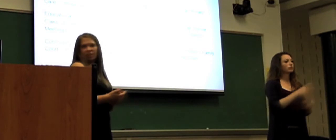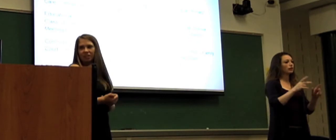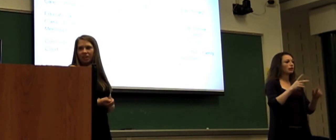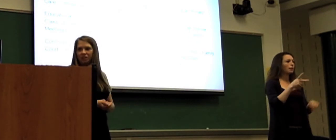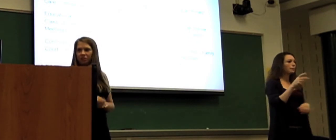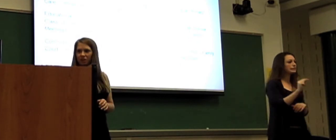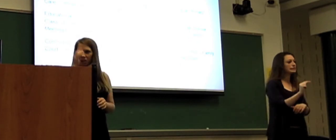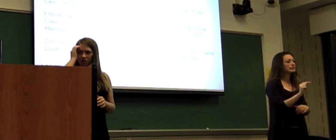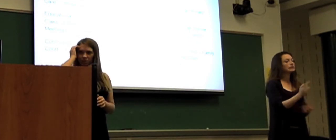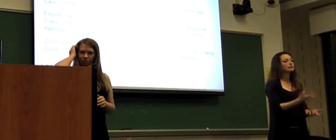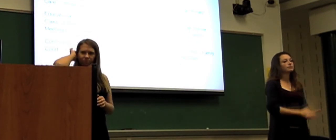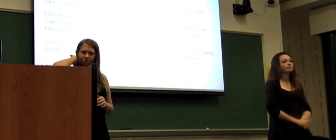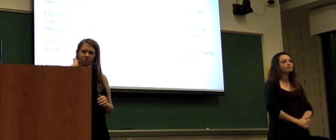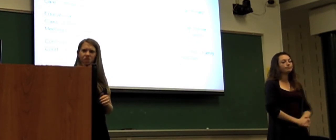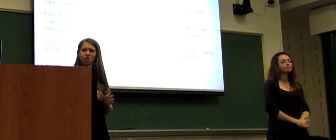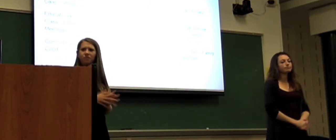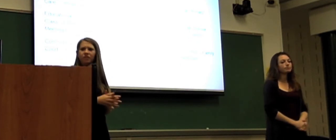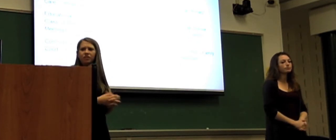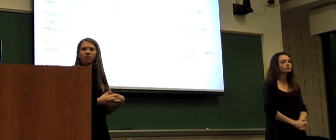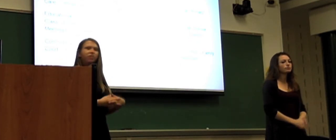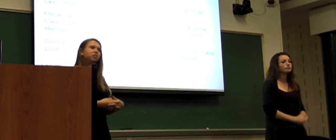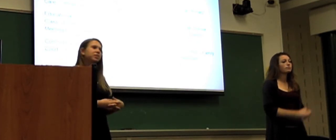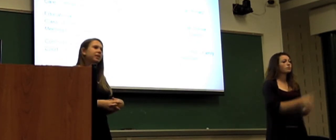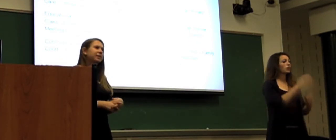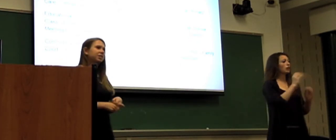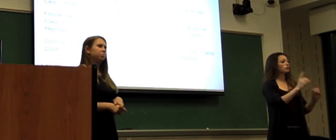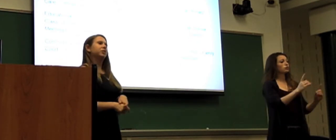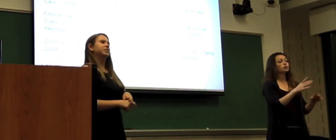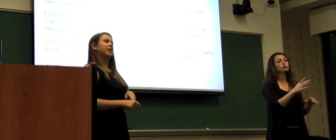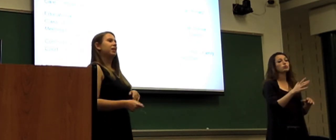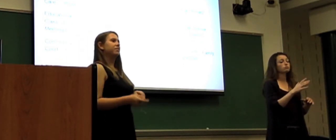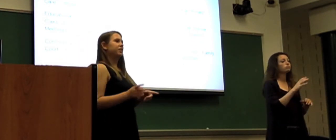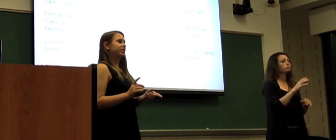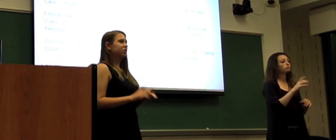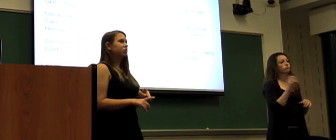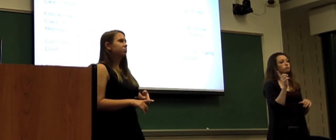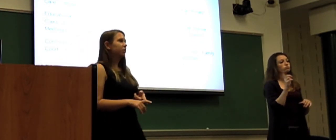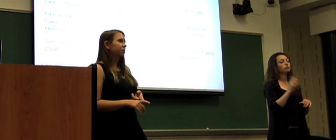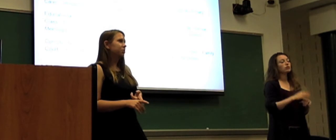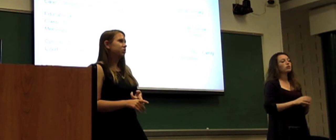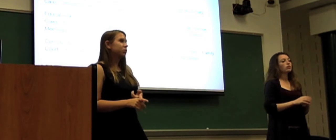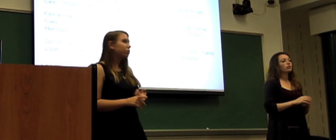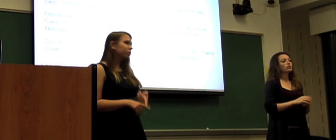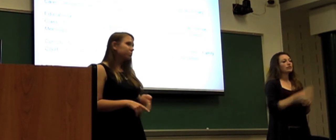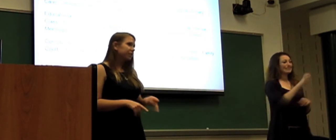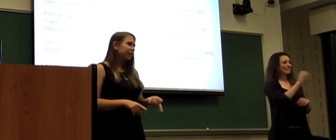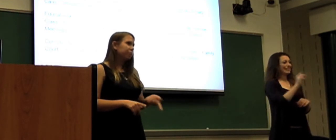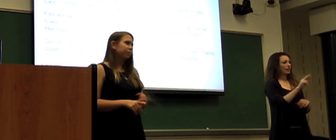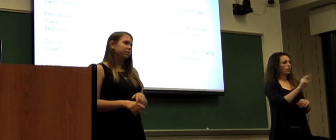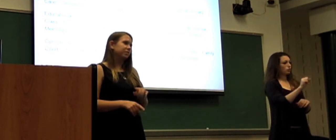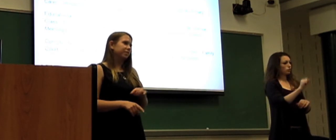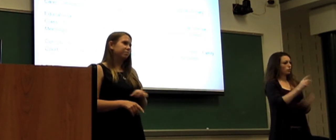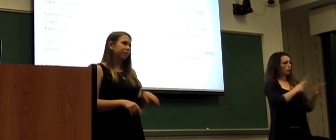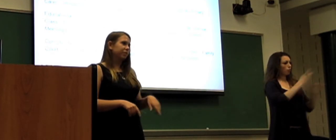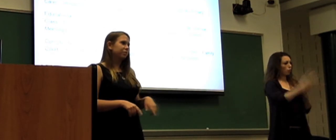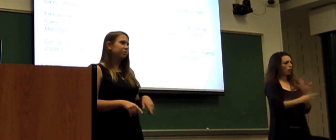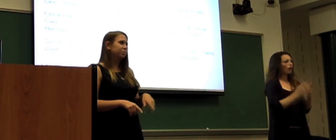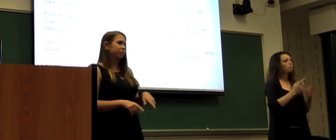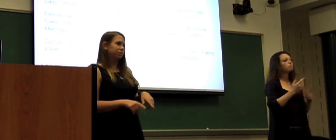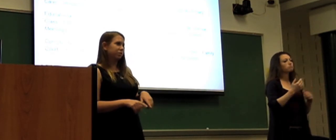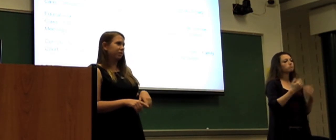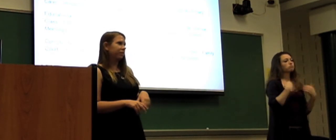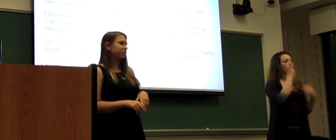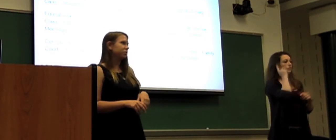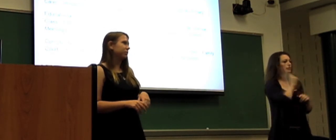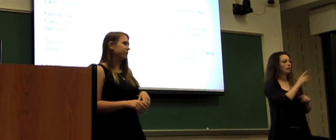and things like that. For education at St. Mary's, I have an EARS program, which is an oral pre-K, but there's a deaf mother who